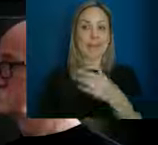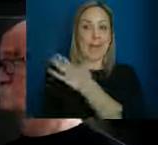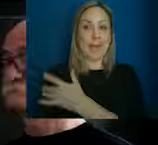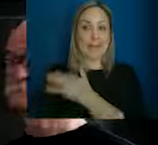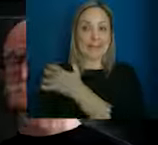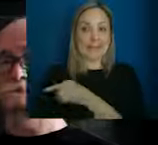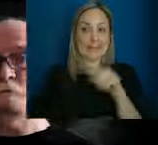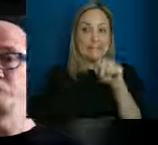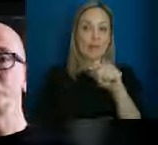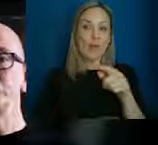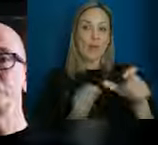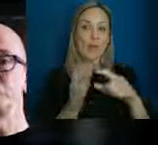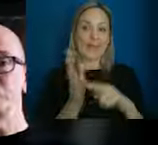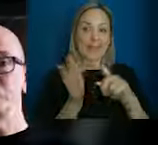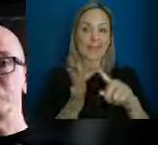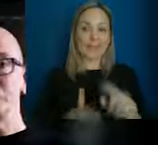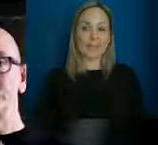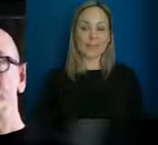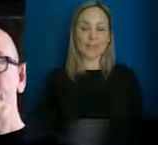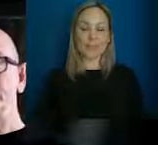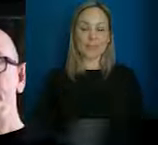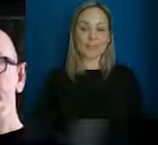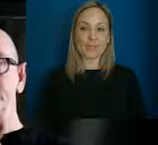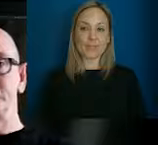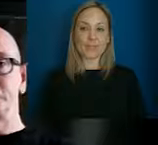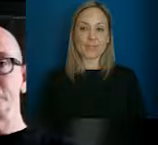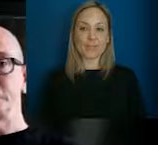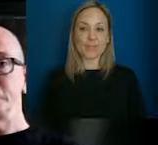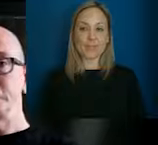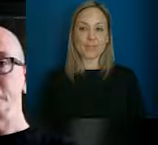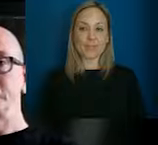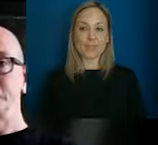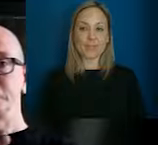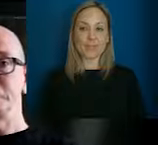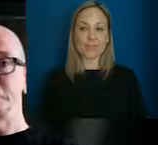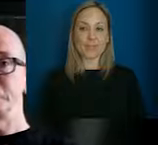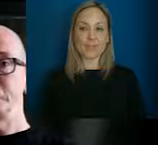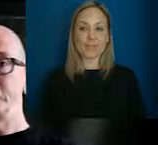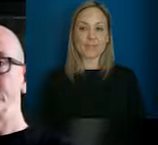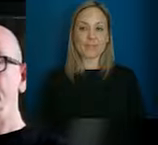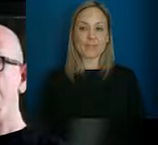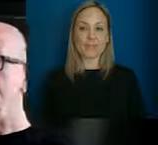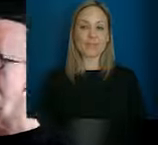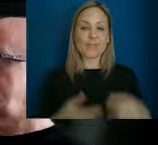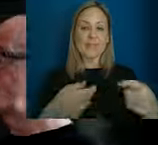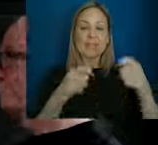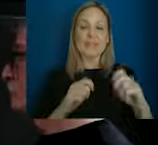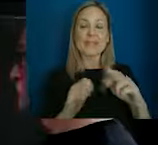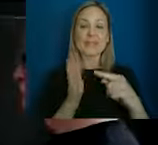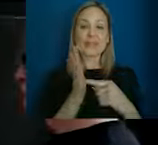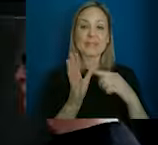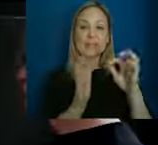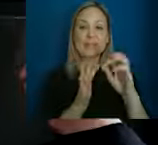Next, the sign for tapping the cane or two-point touch. and the haptic symbol